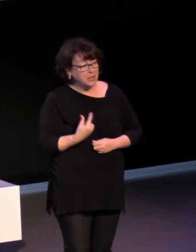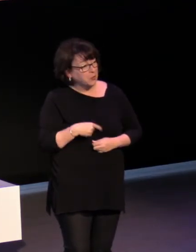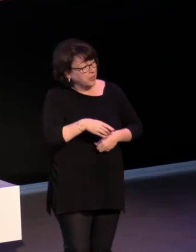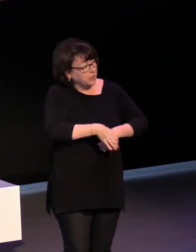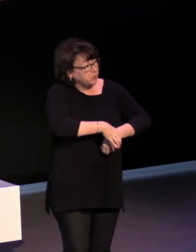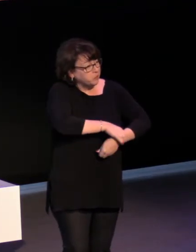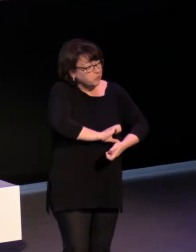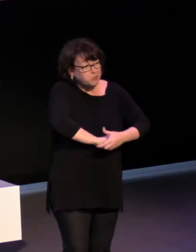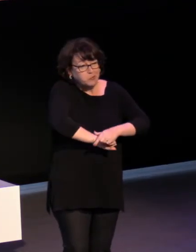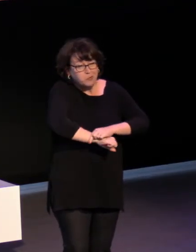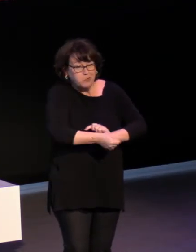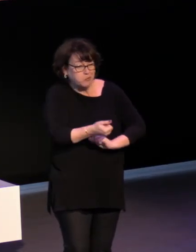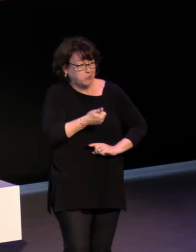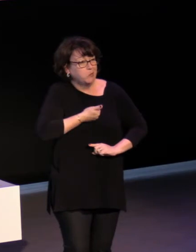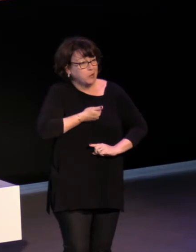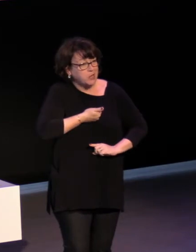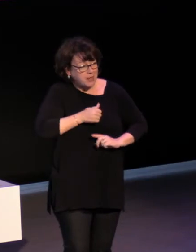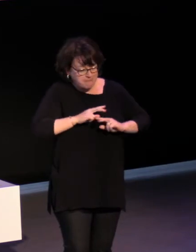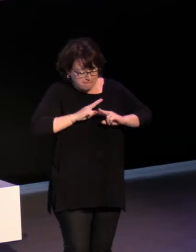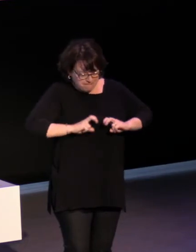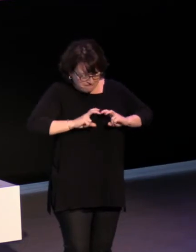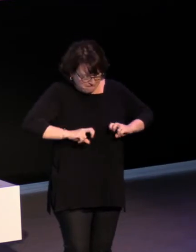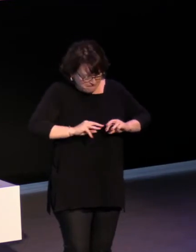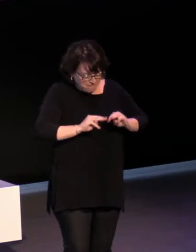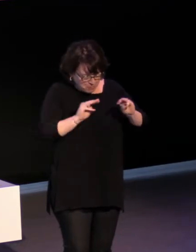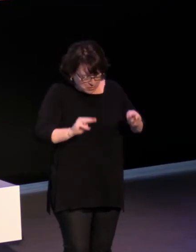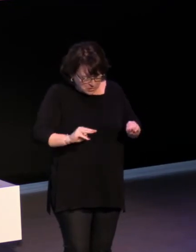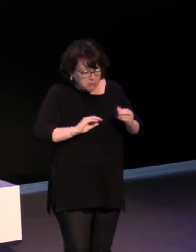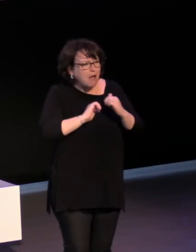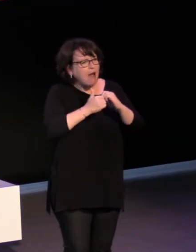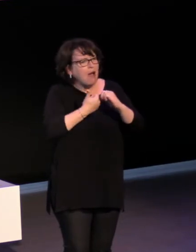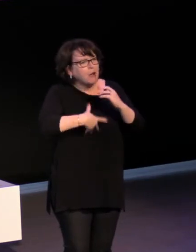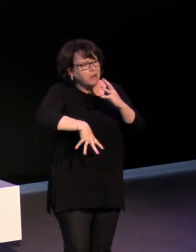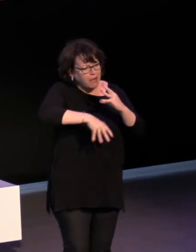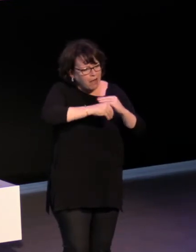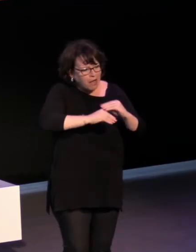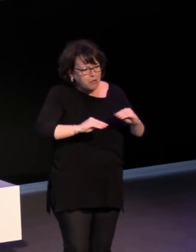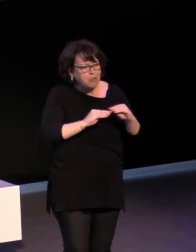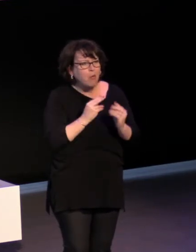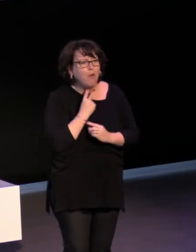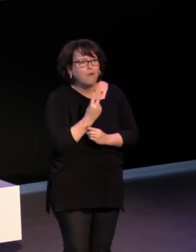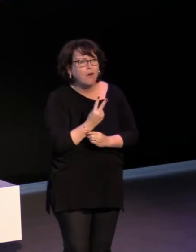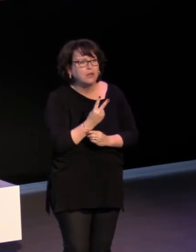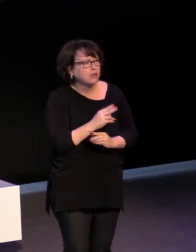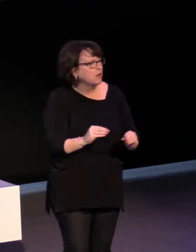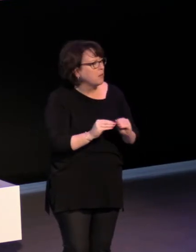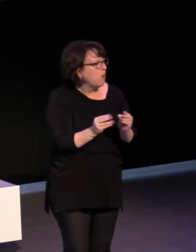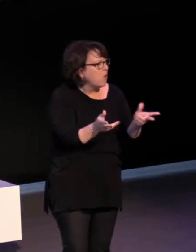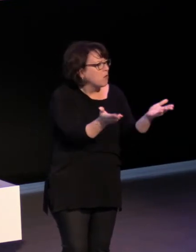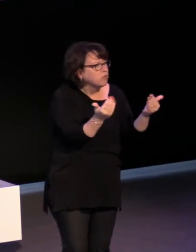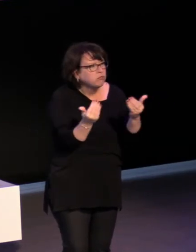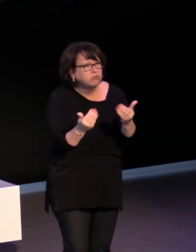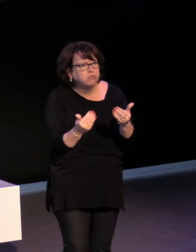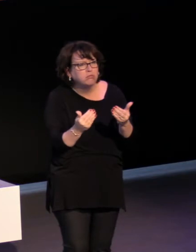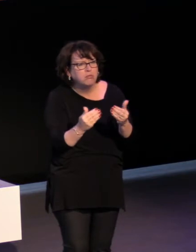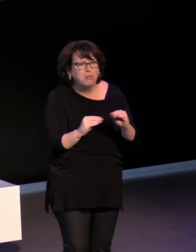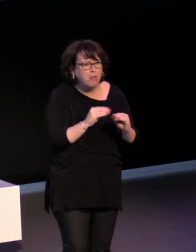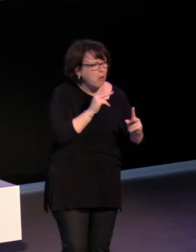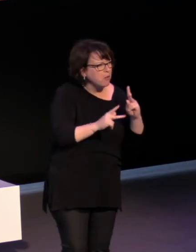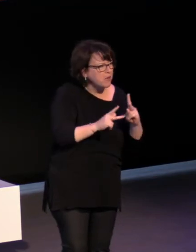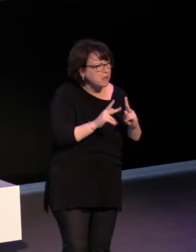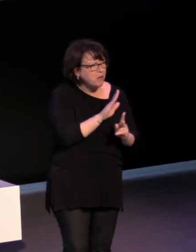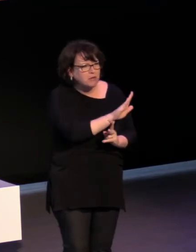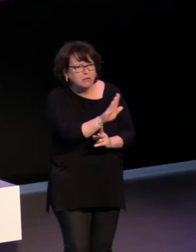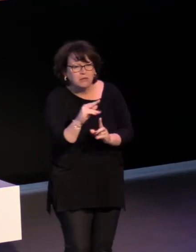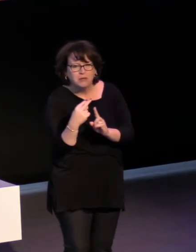these issues internally as well. How can we add more seats at our table? How can we include more voices to ensure